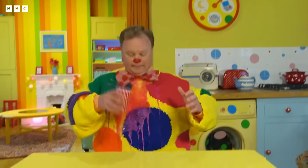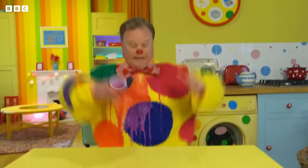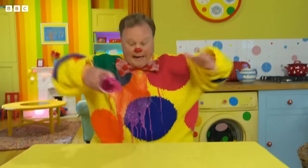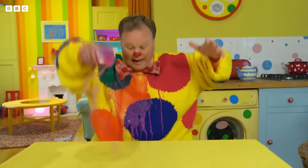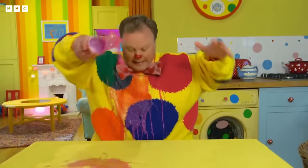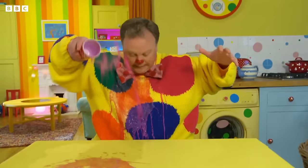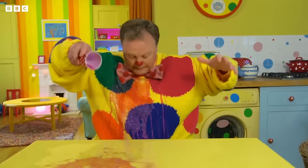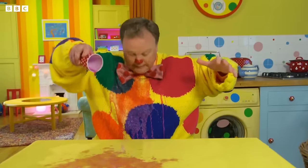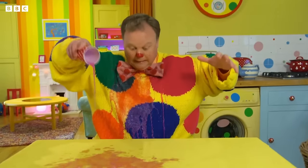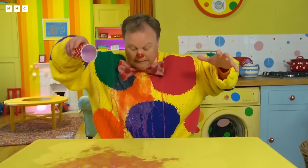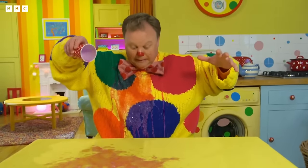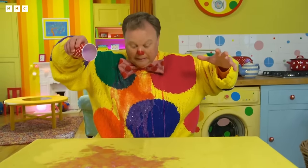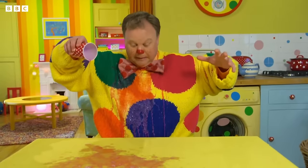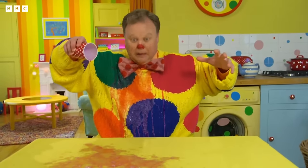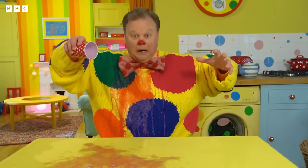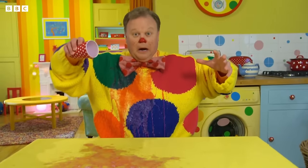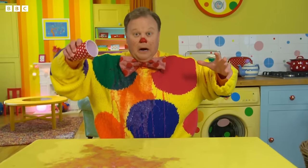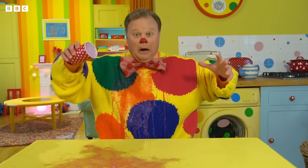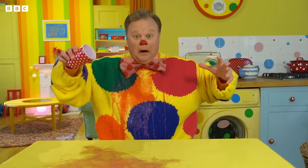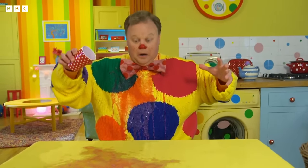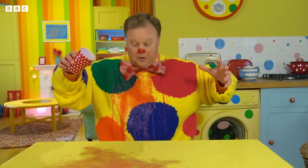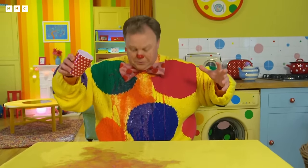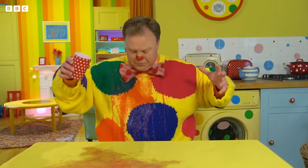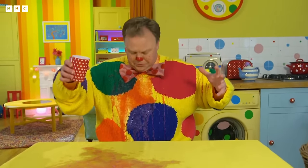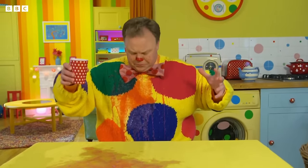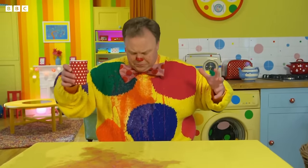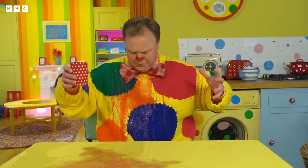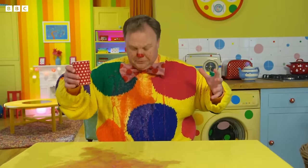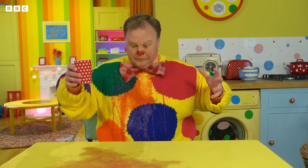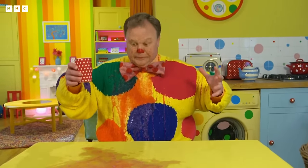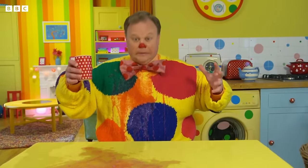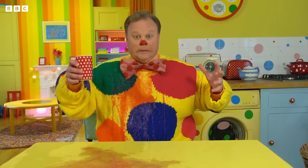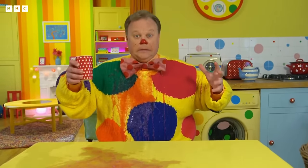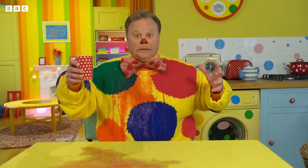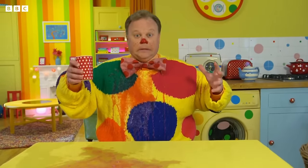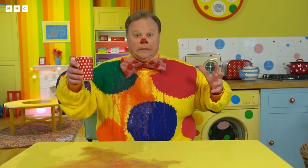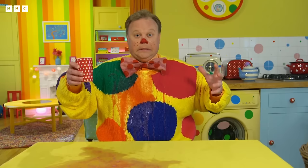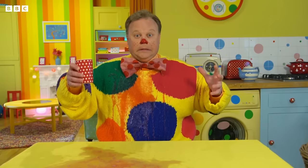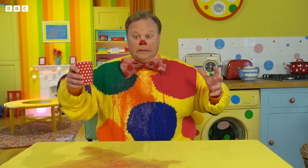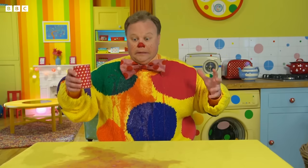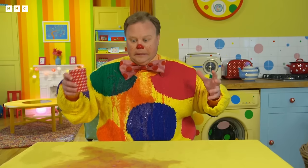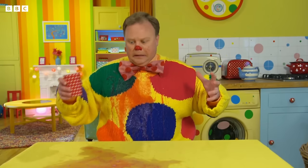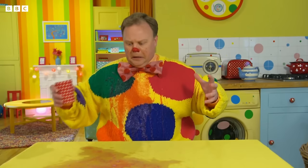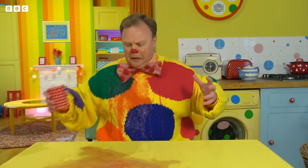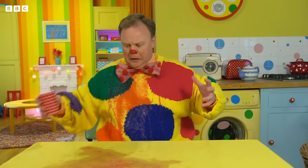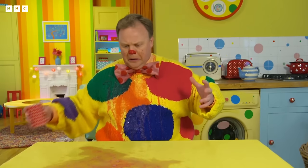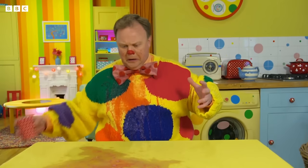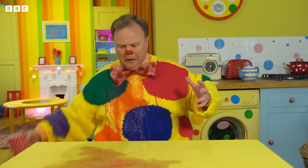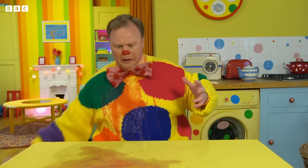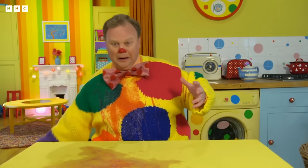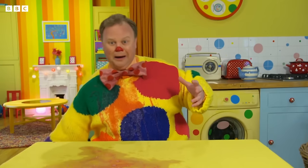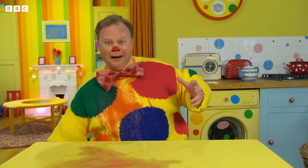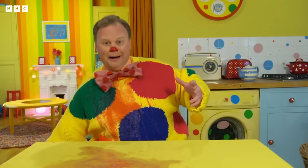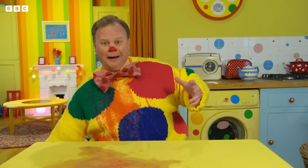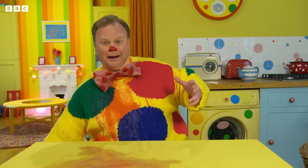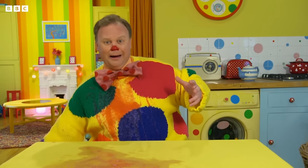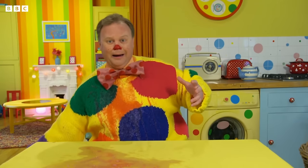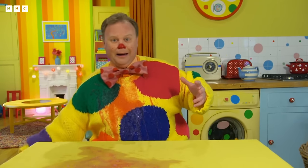Favorite. Oh dear, Mr. Tumble. Your drink has gone all over the tablecloth